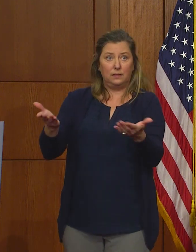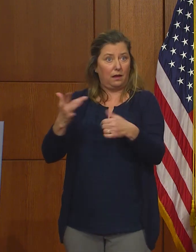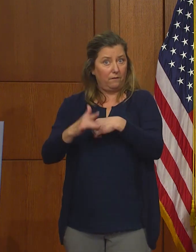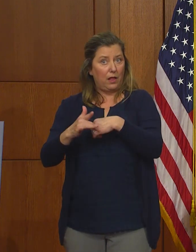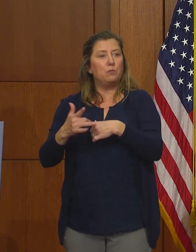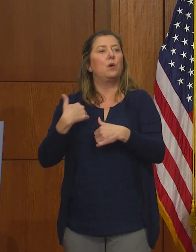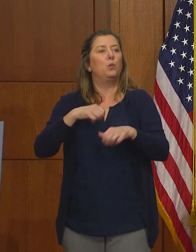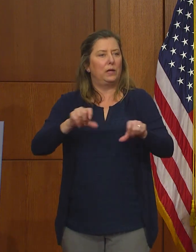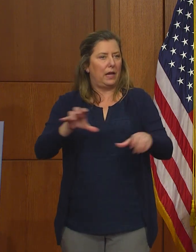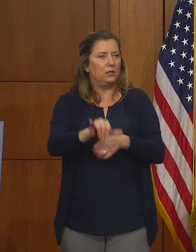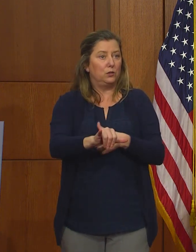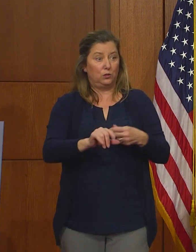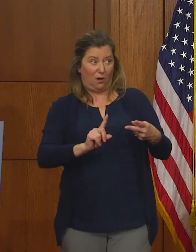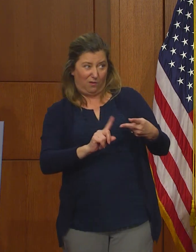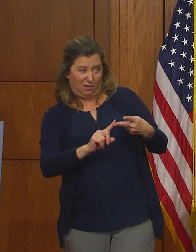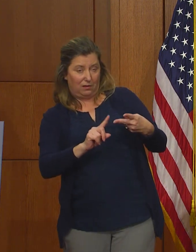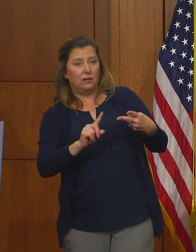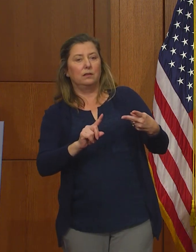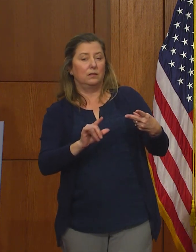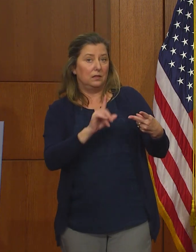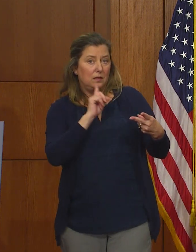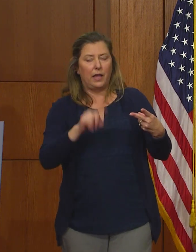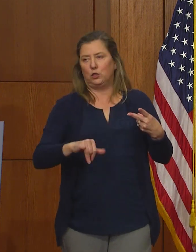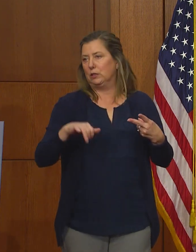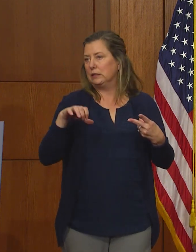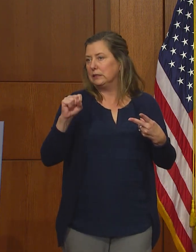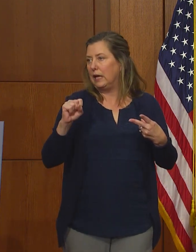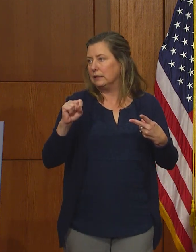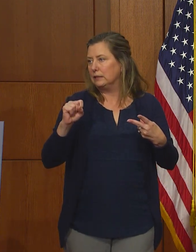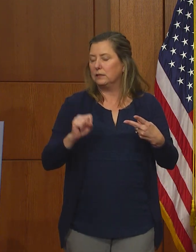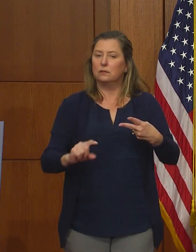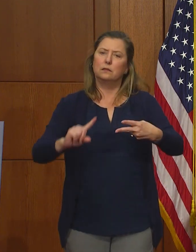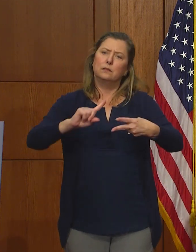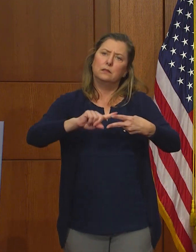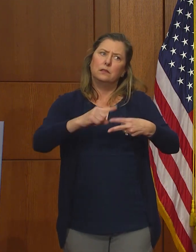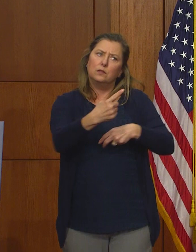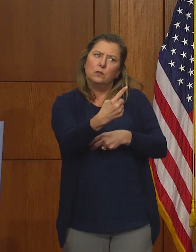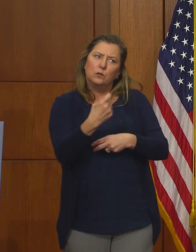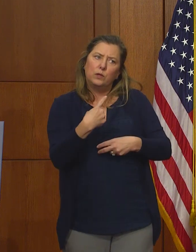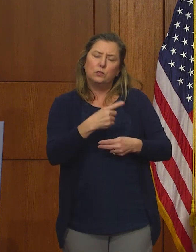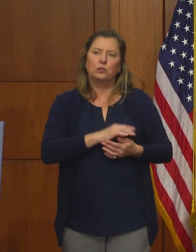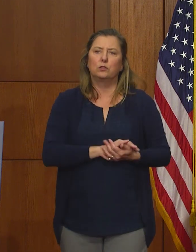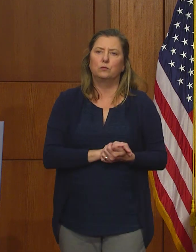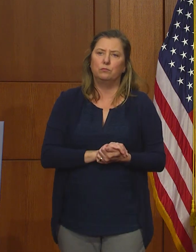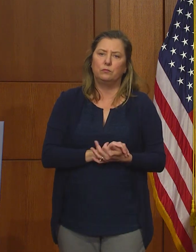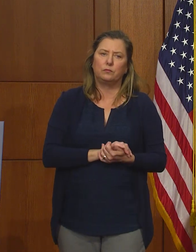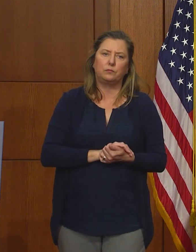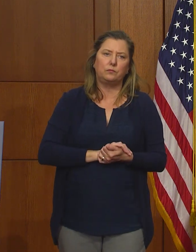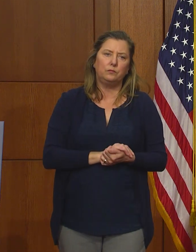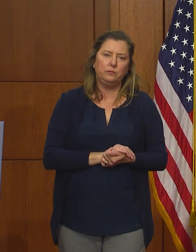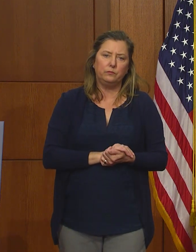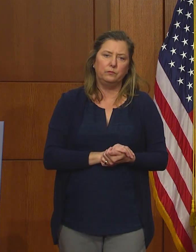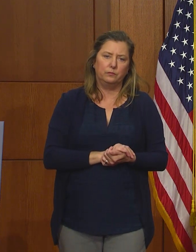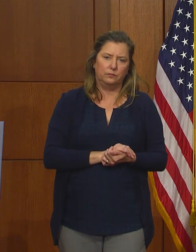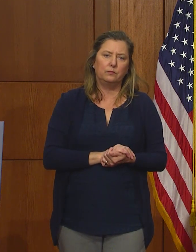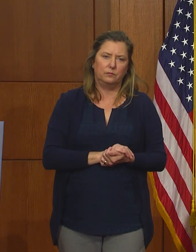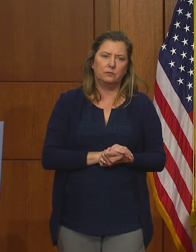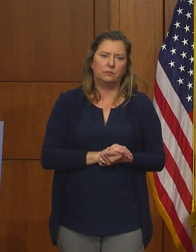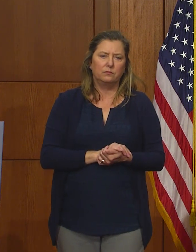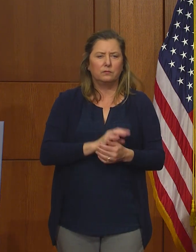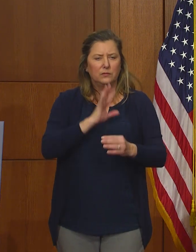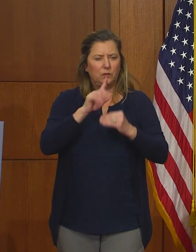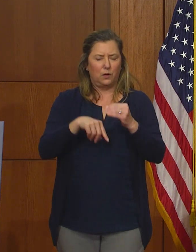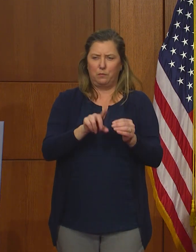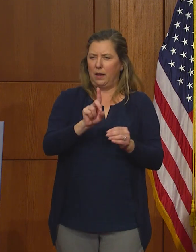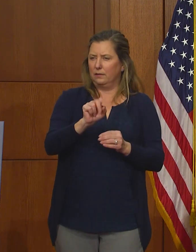able to do that. So the answer to your second question is yes. The first question, and this gets into the data that